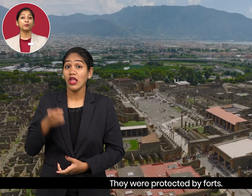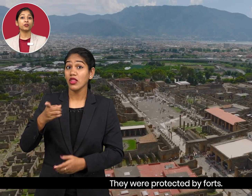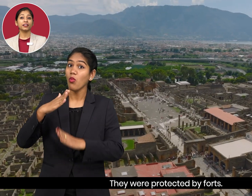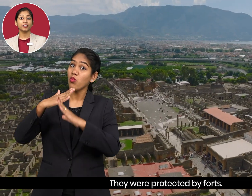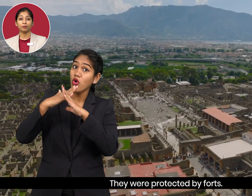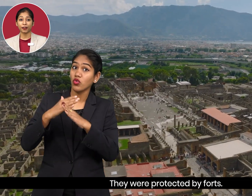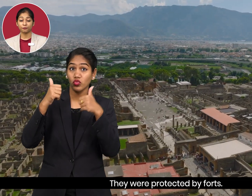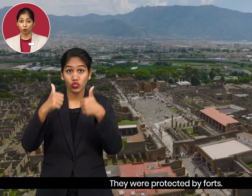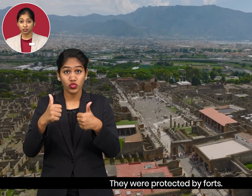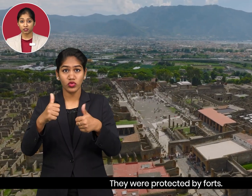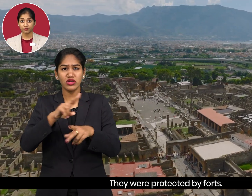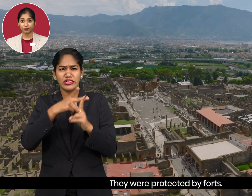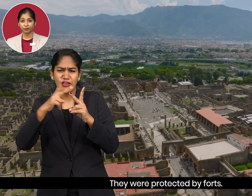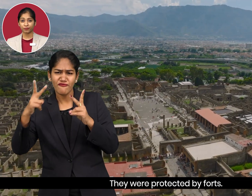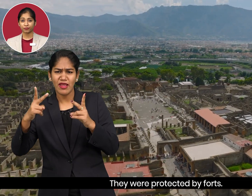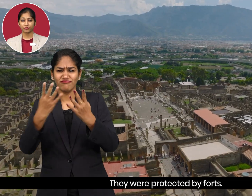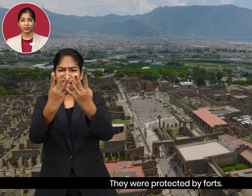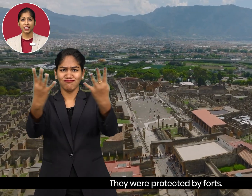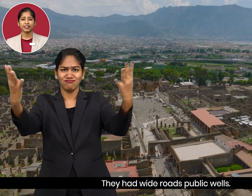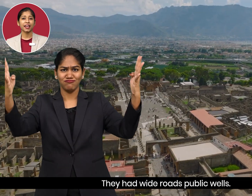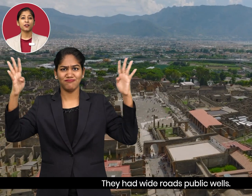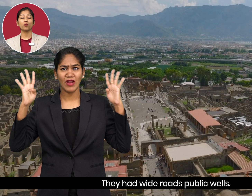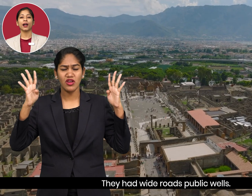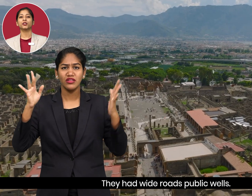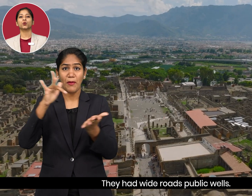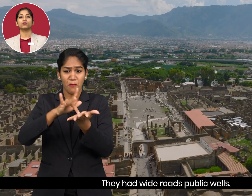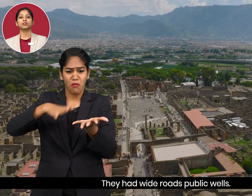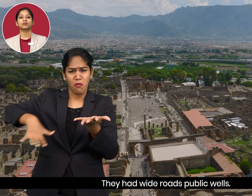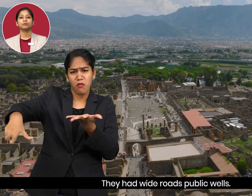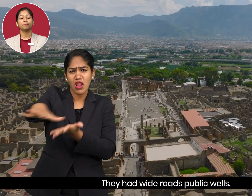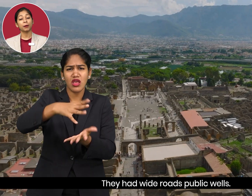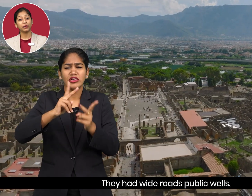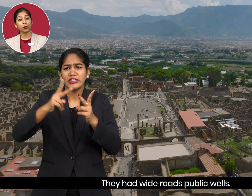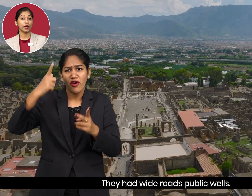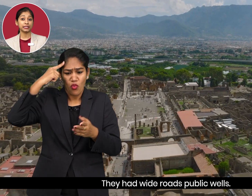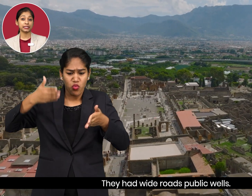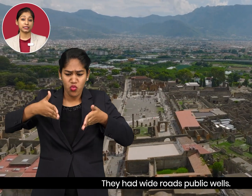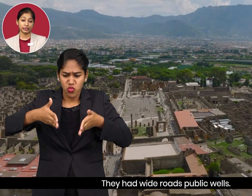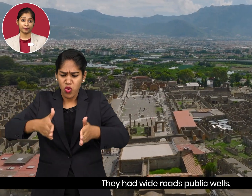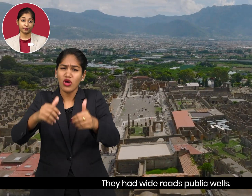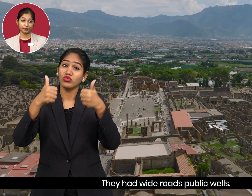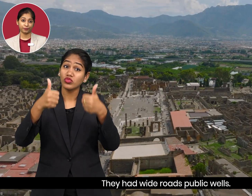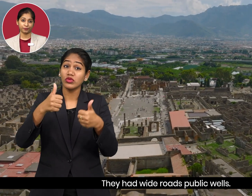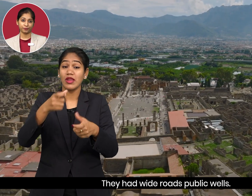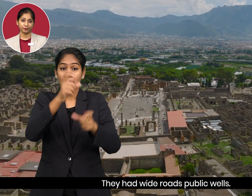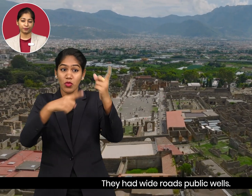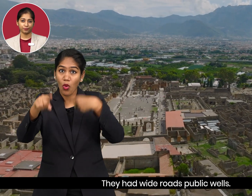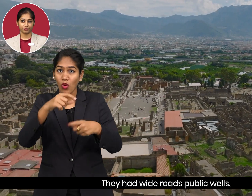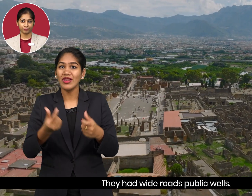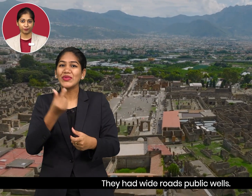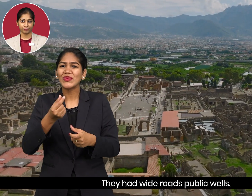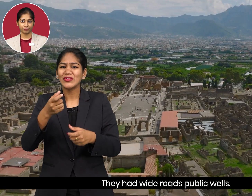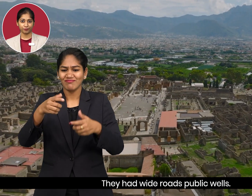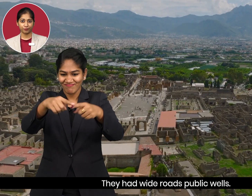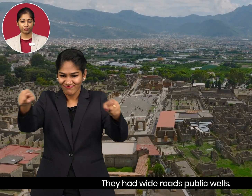They were protected by forts. They had wide roads, public wells.